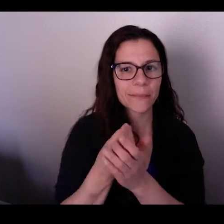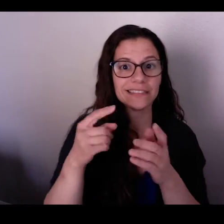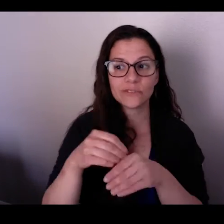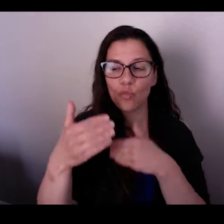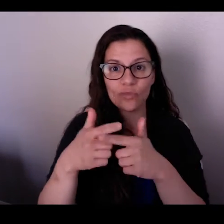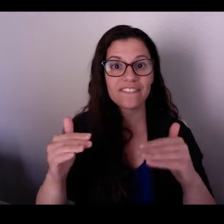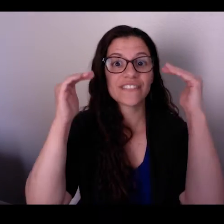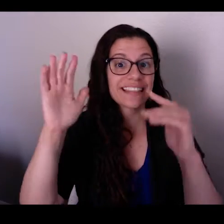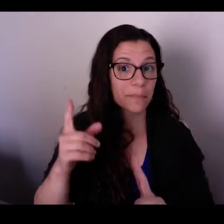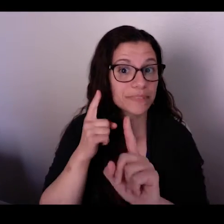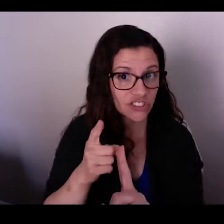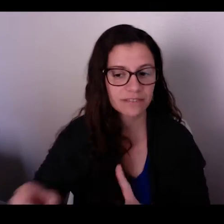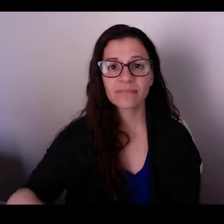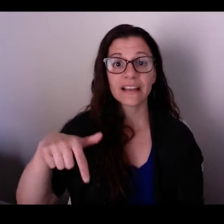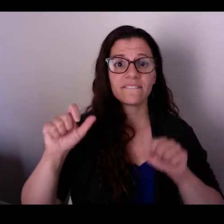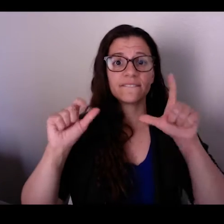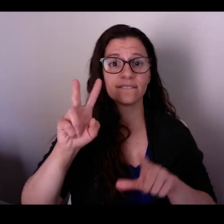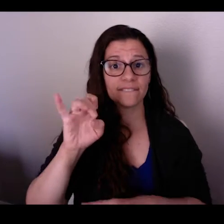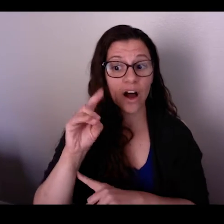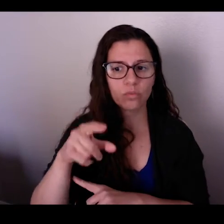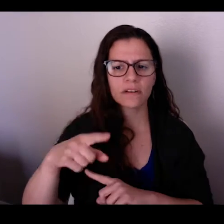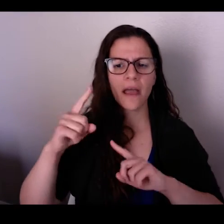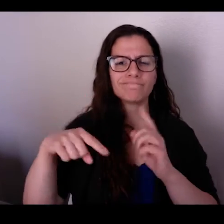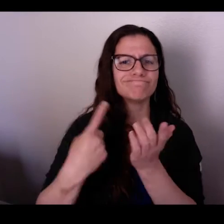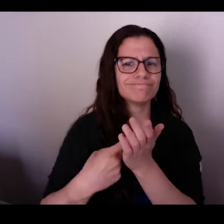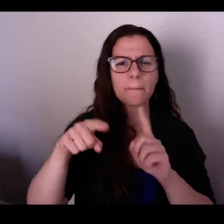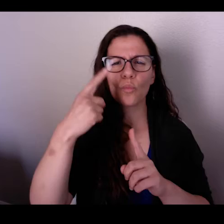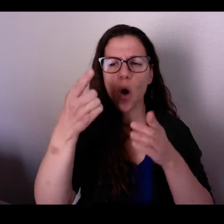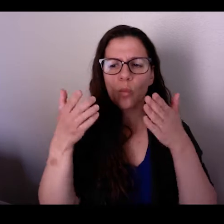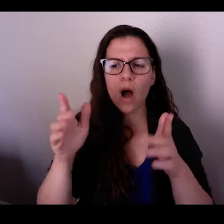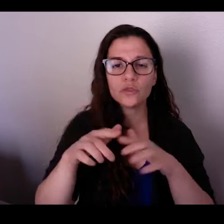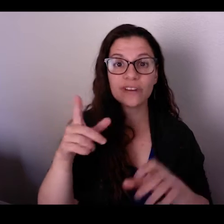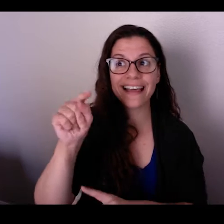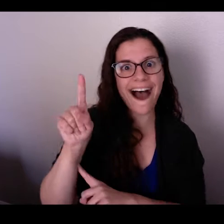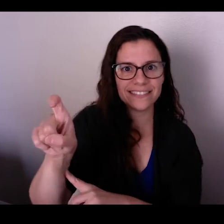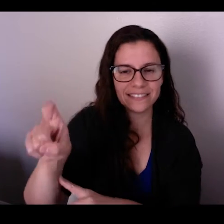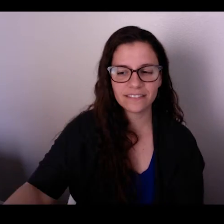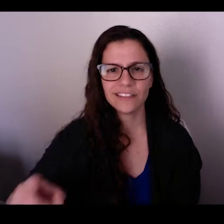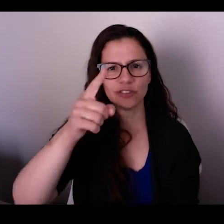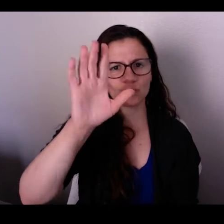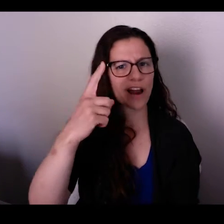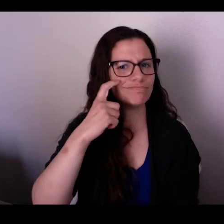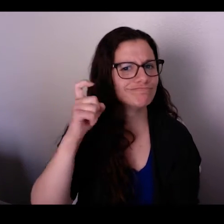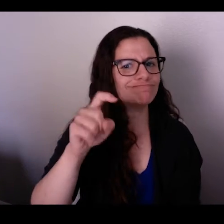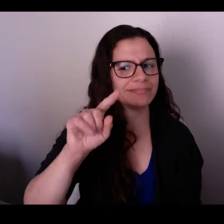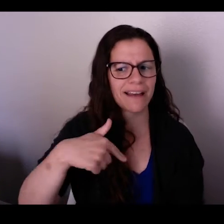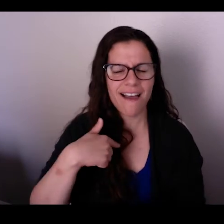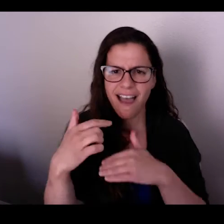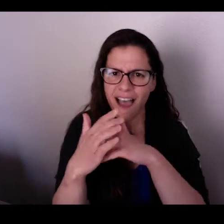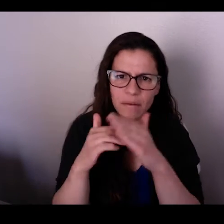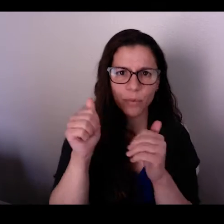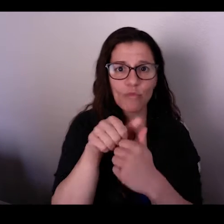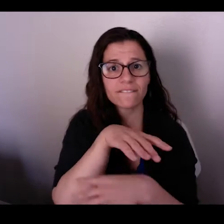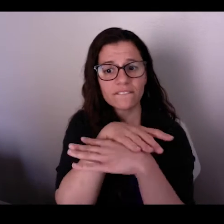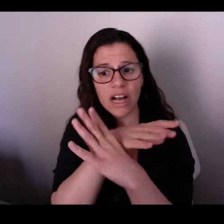mission. This video is going to be about one way to do the ask. You'll see that I'm comfortable with video